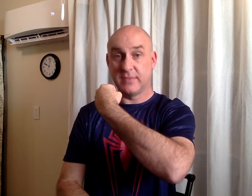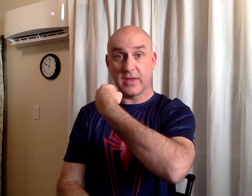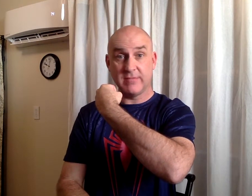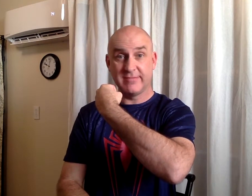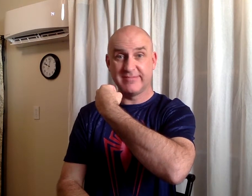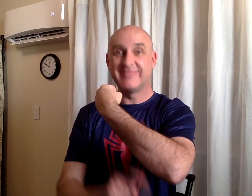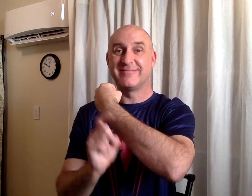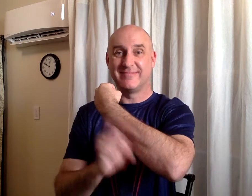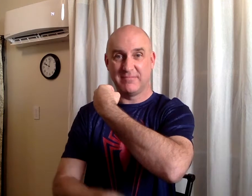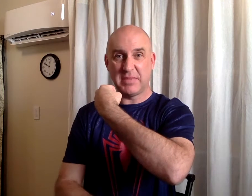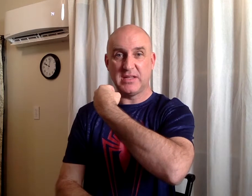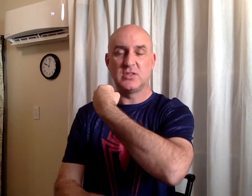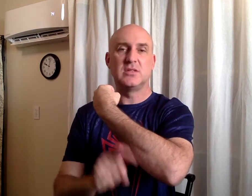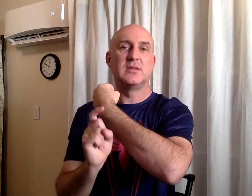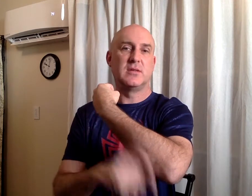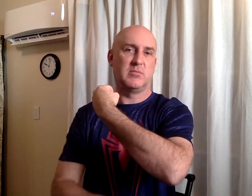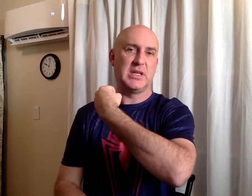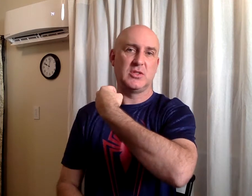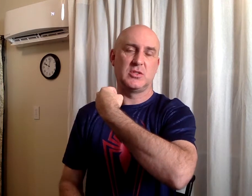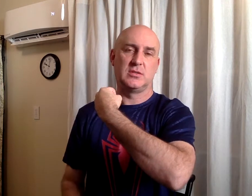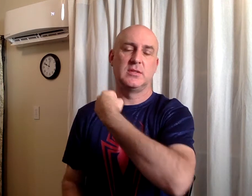Okay? Punish.